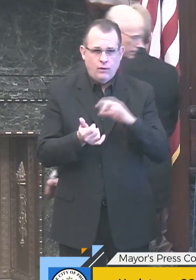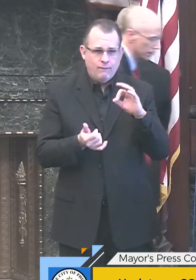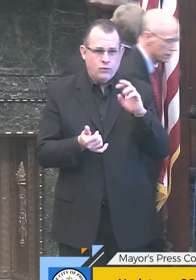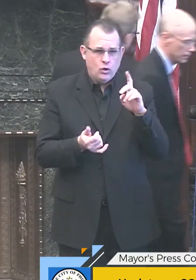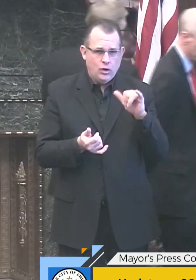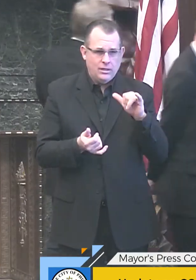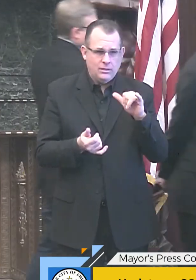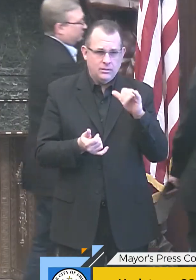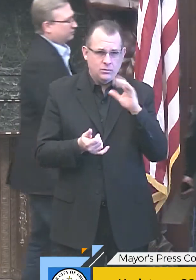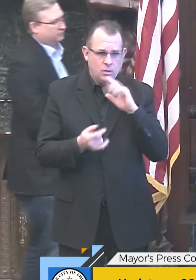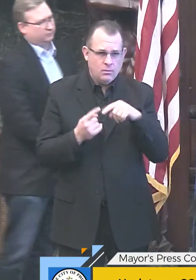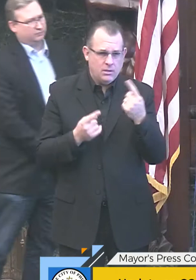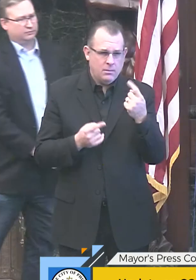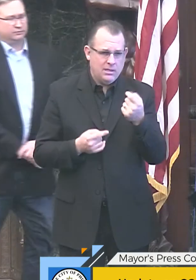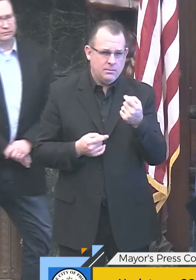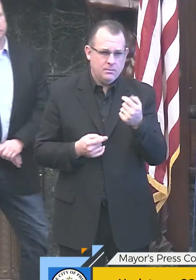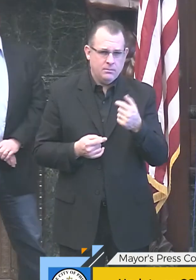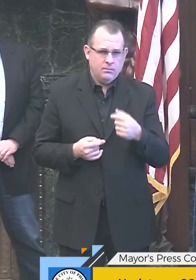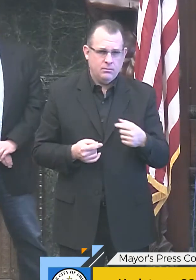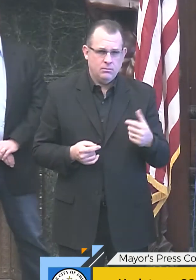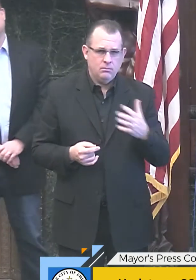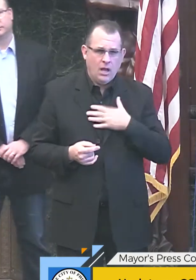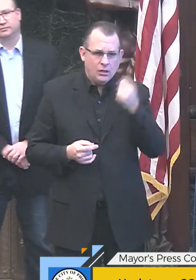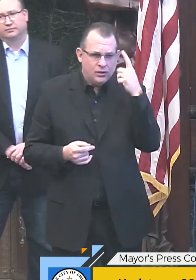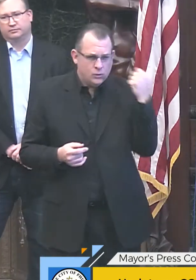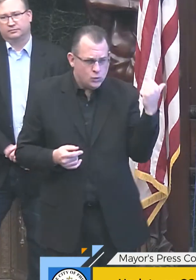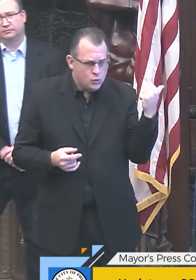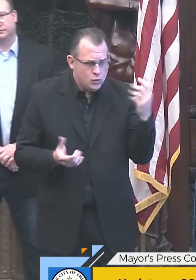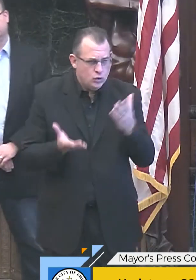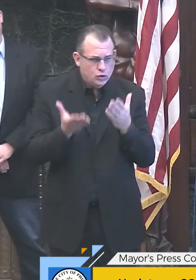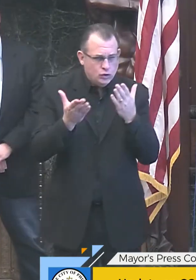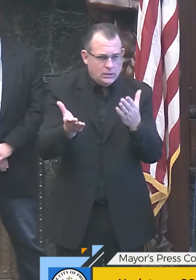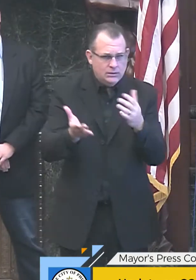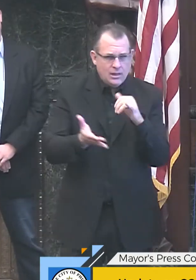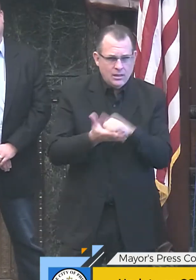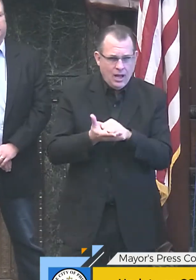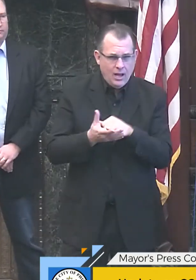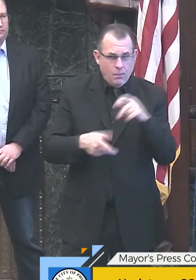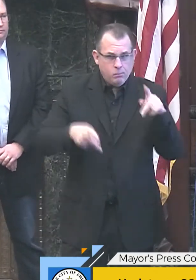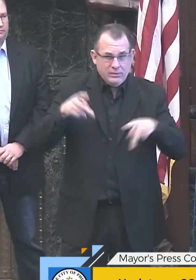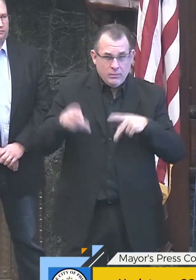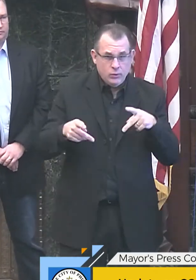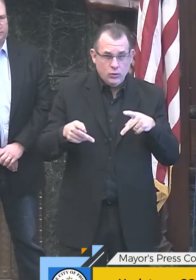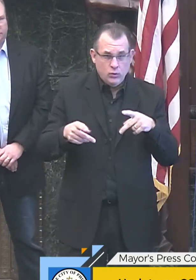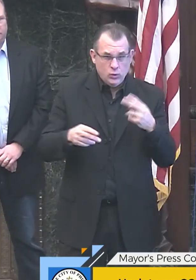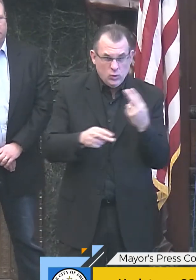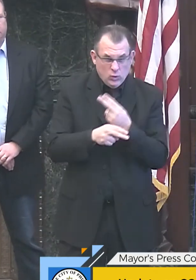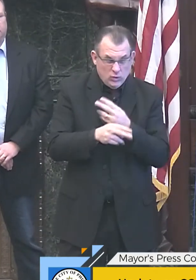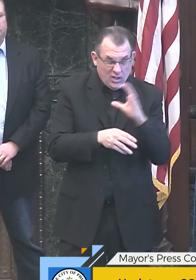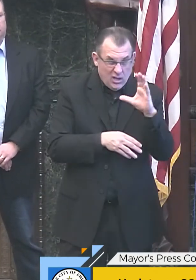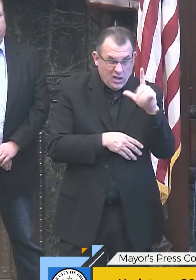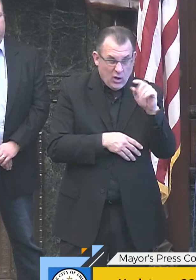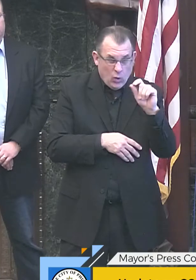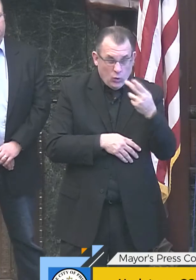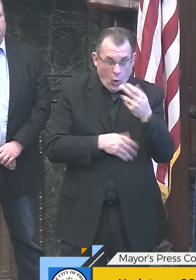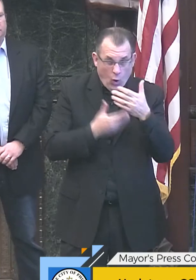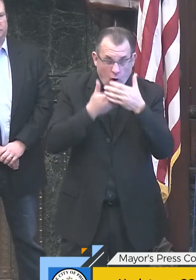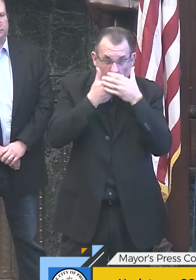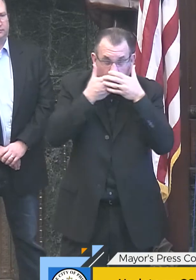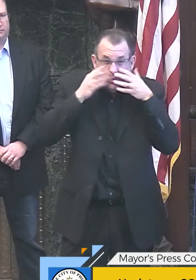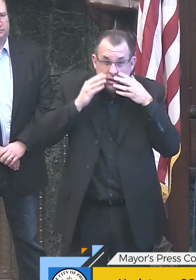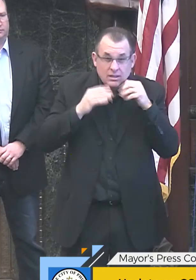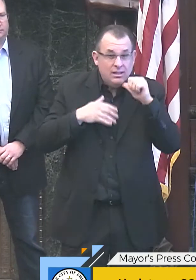The way I understood it, you are suggesting that people wear cloth masks not be